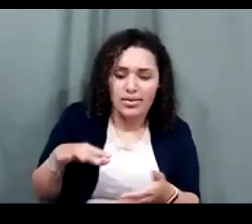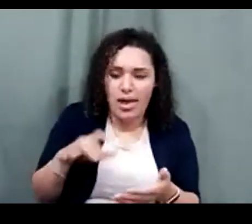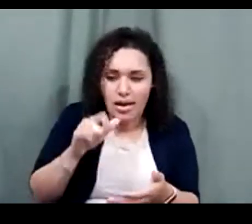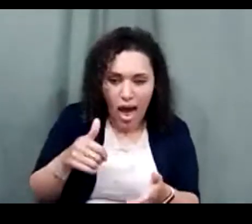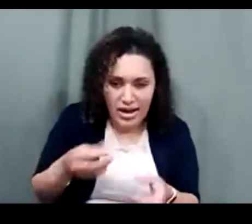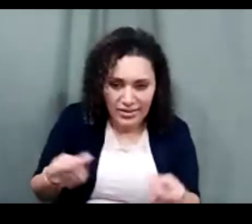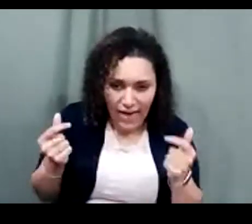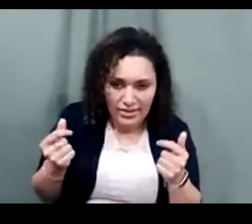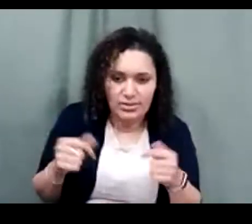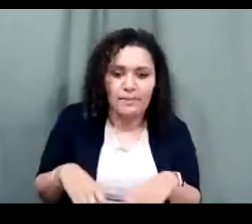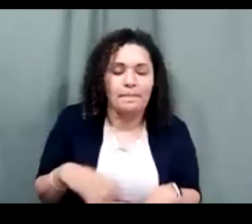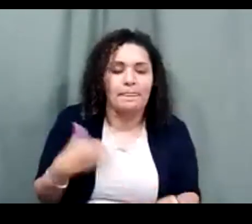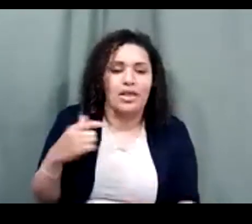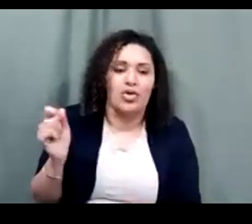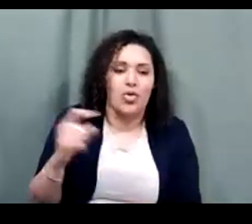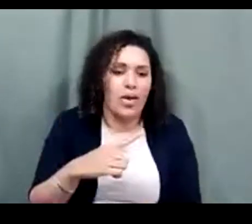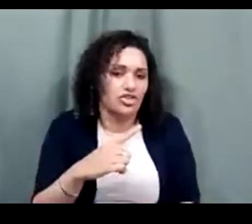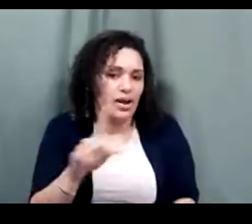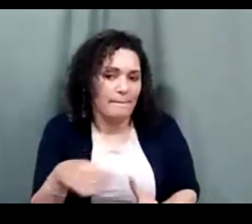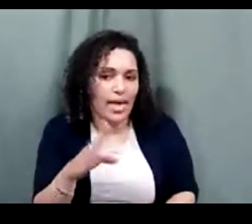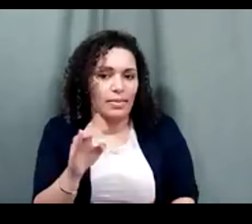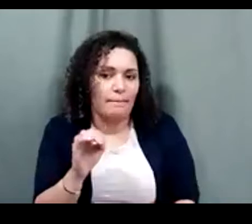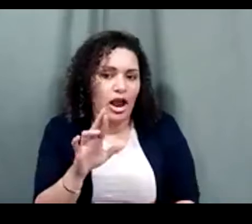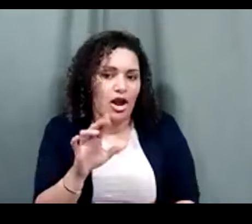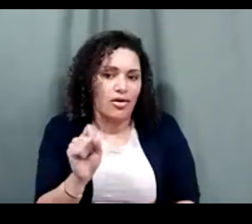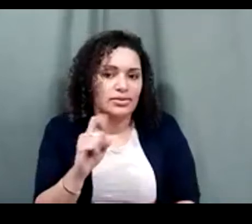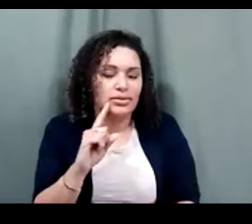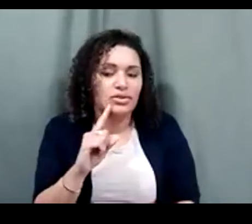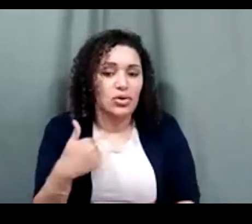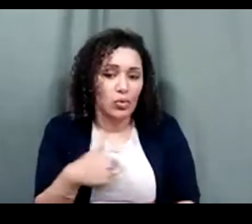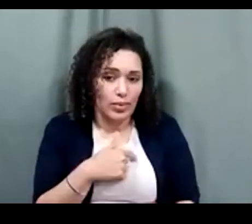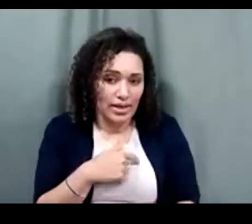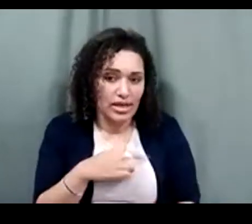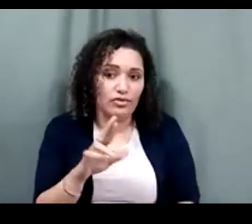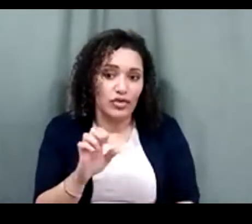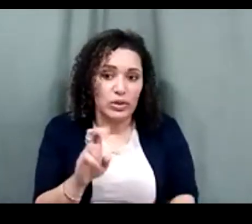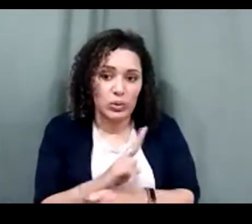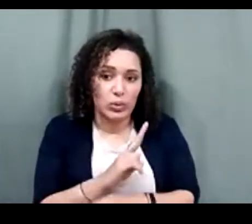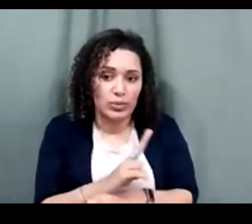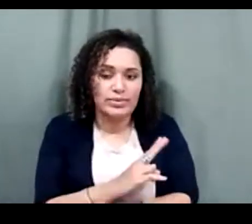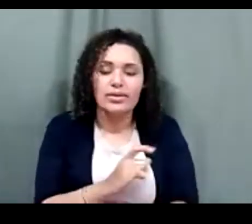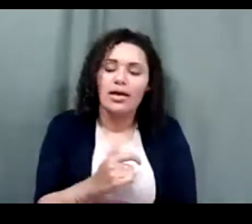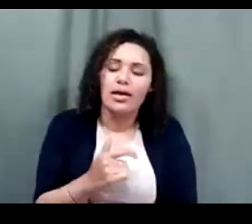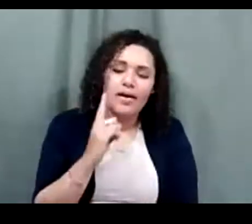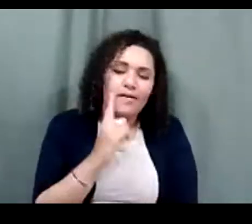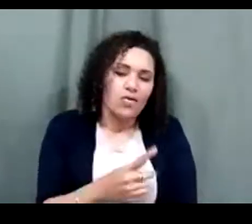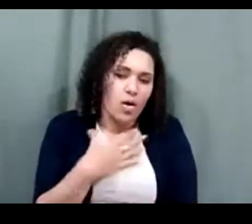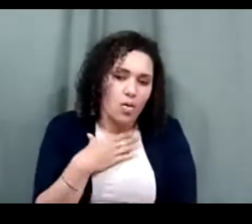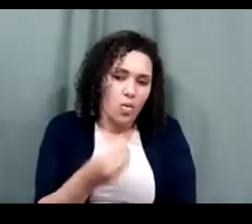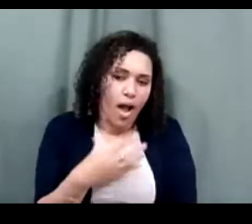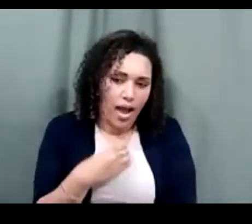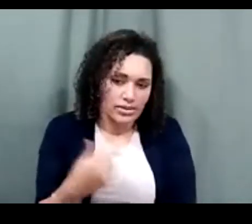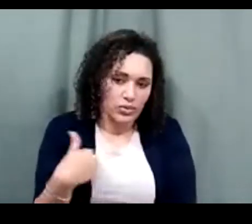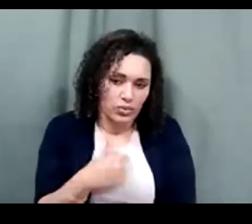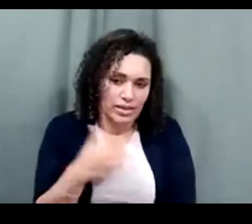The question about the barrels, do we reuse them for whites? We tend to like